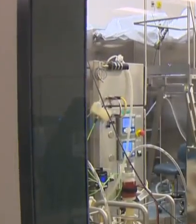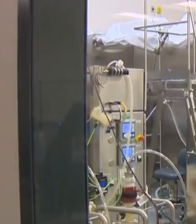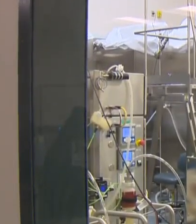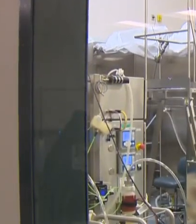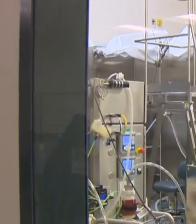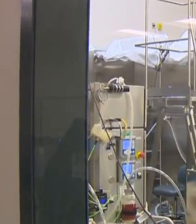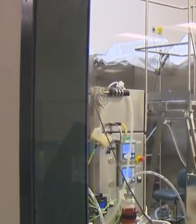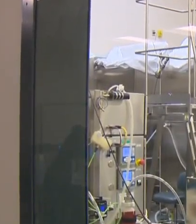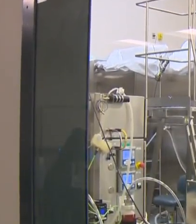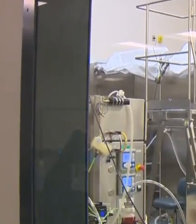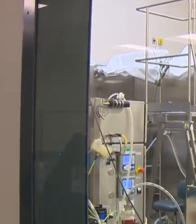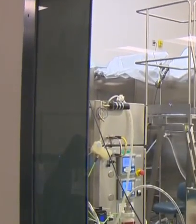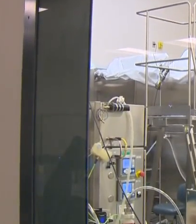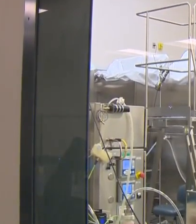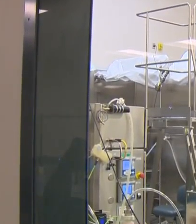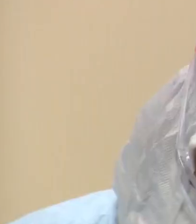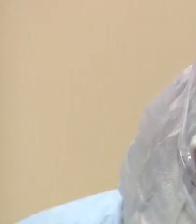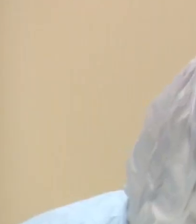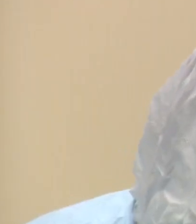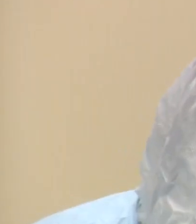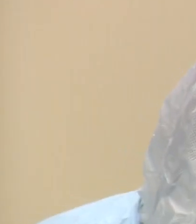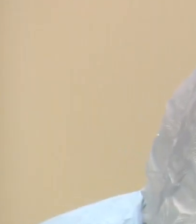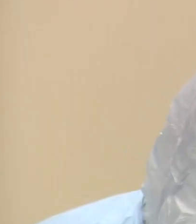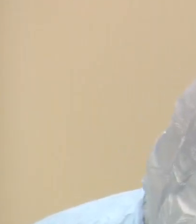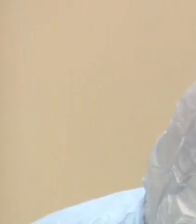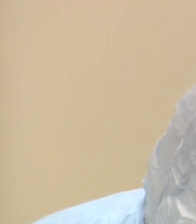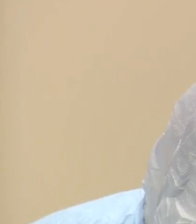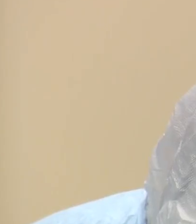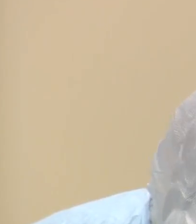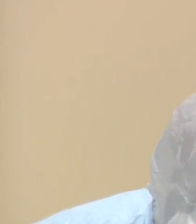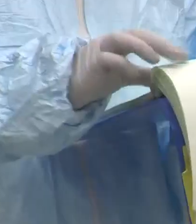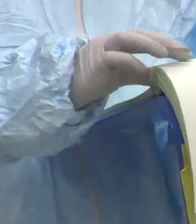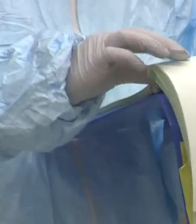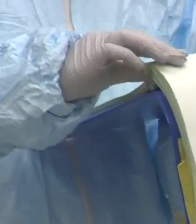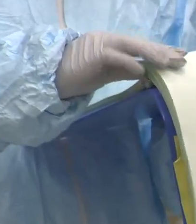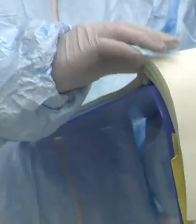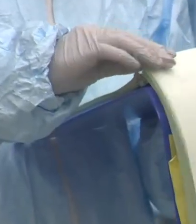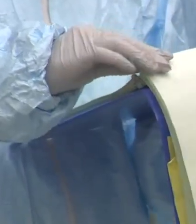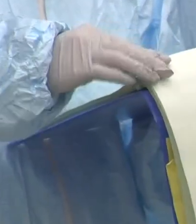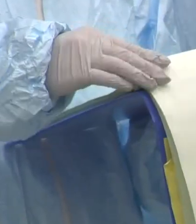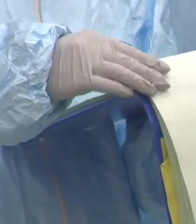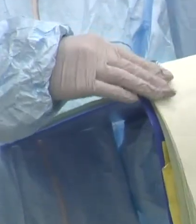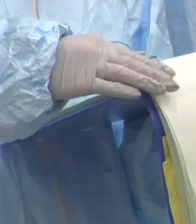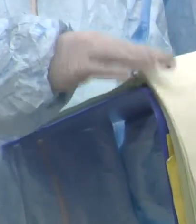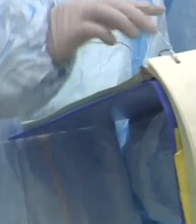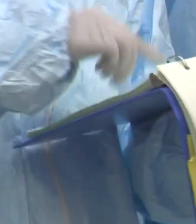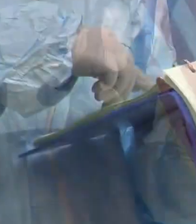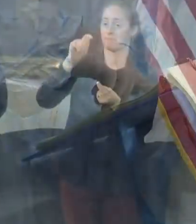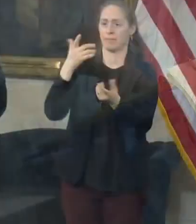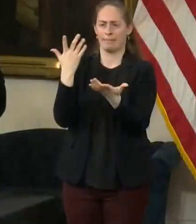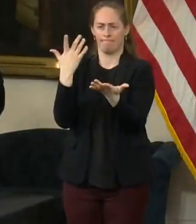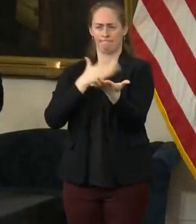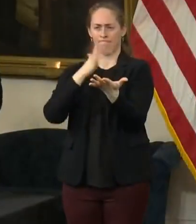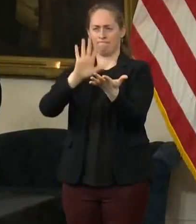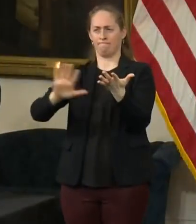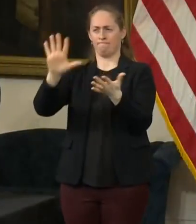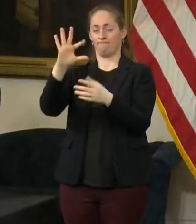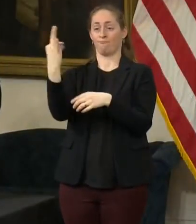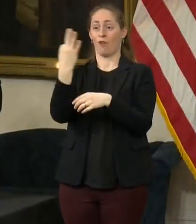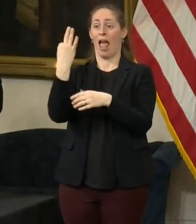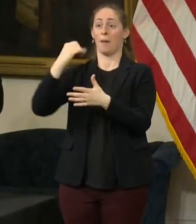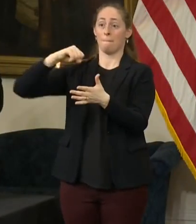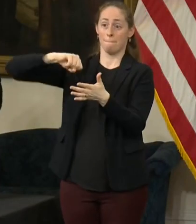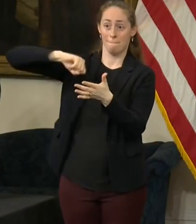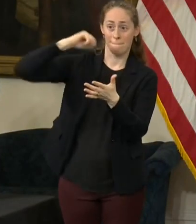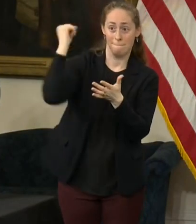changer could be Johnson & Johnson's vaccine made in Baltimore, which is pending FDA approval. If that happens as anticipated, that